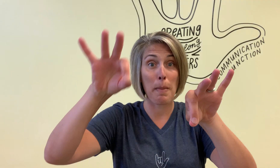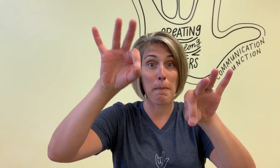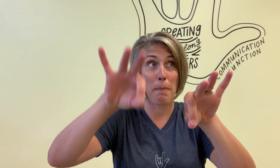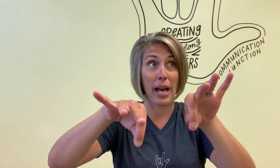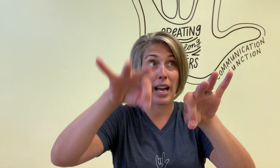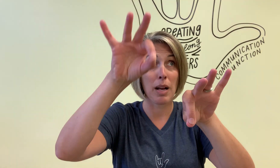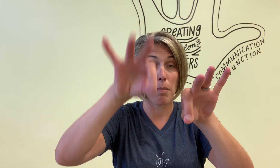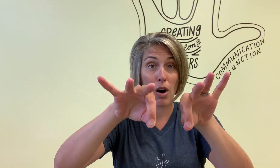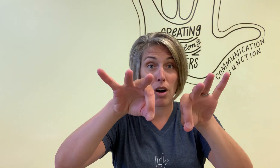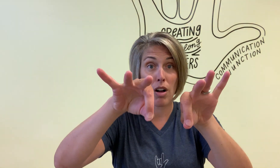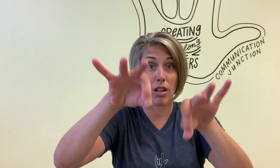come back, Paul.